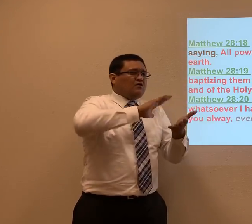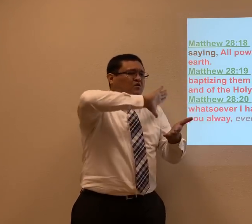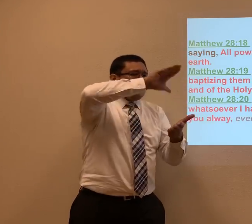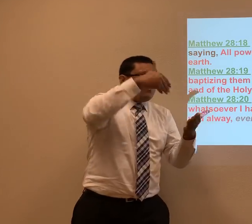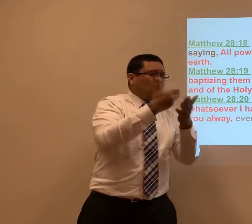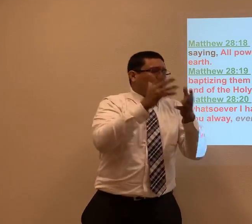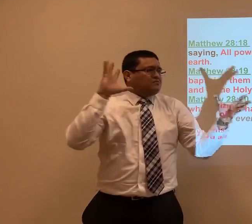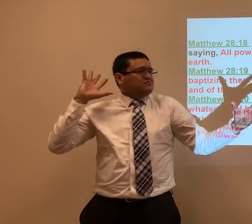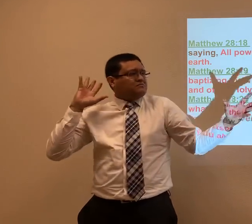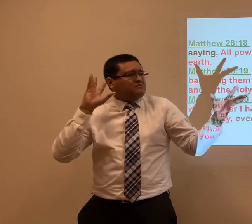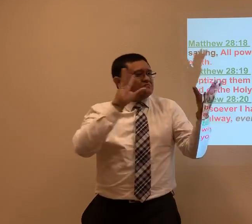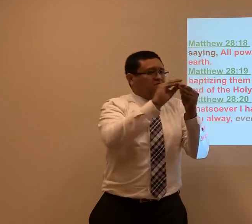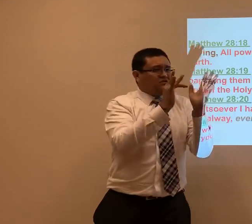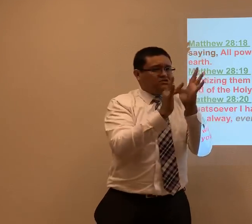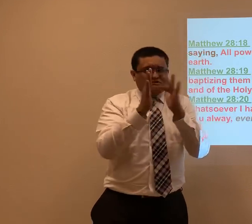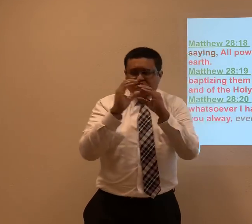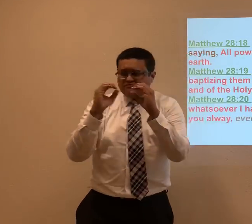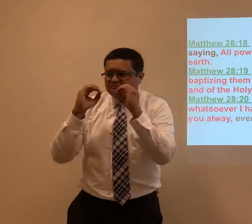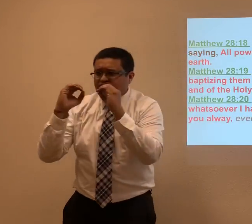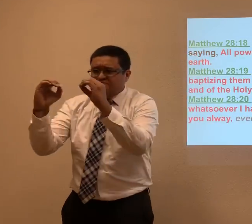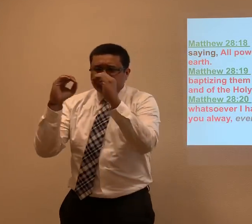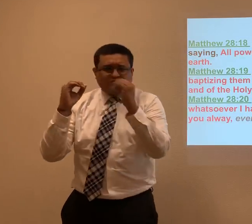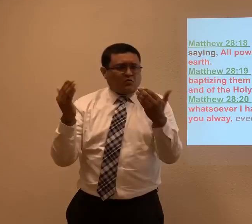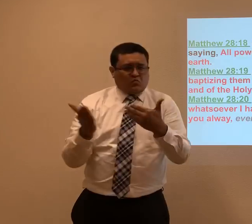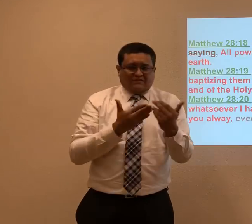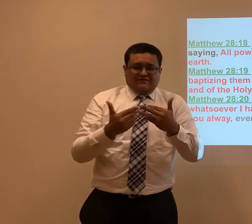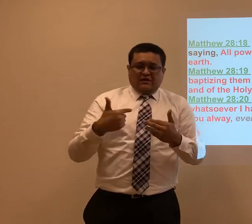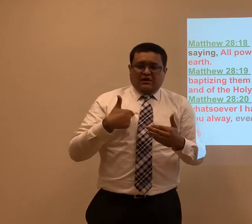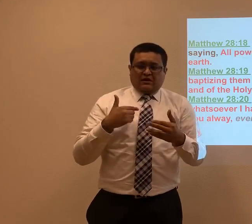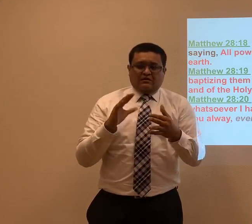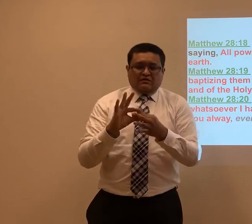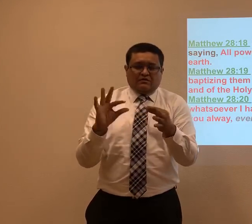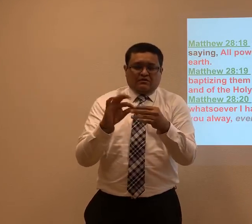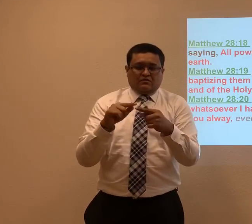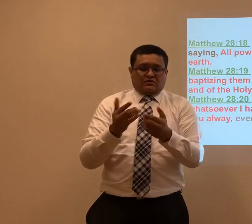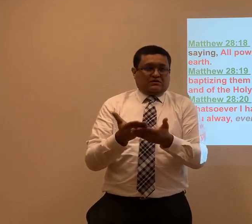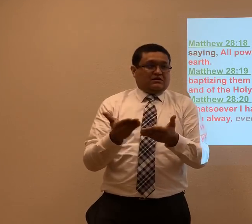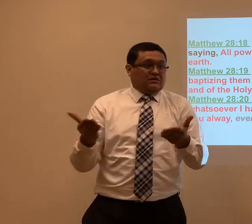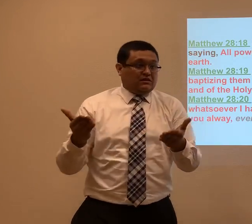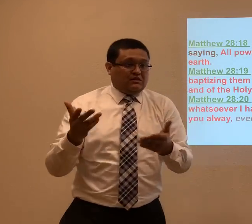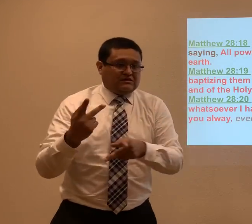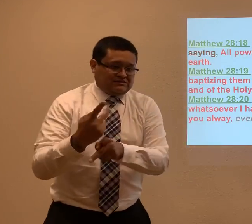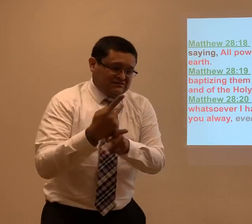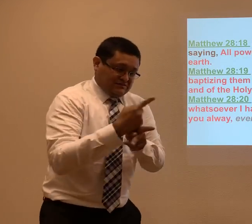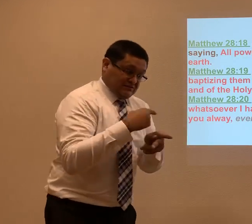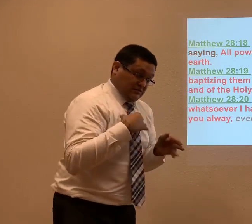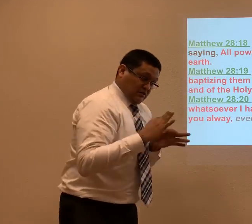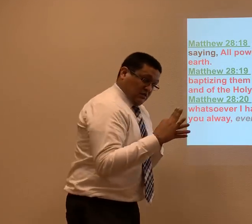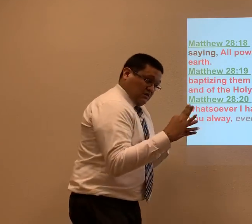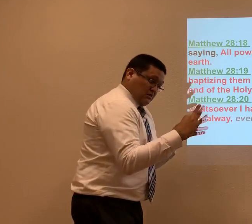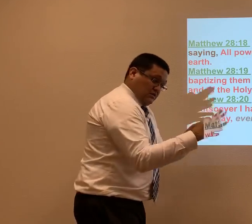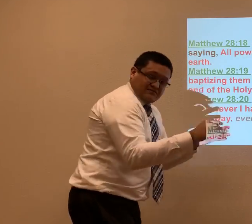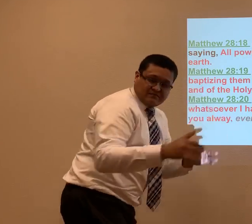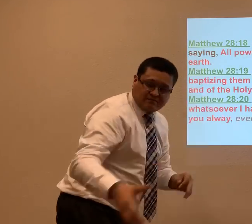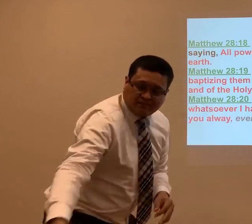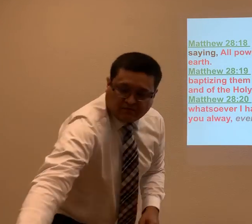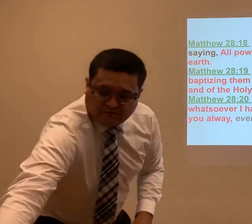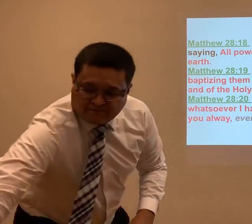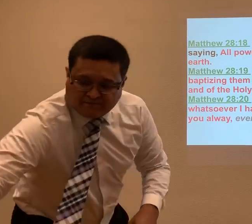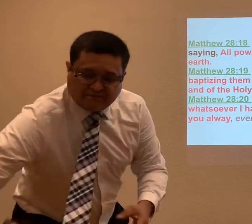So everything up to this point, what he's taught them, they need to keep it and